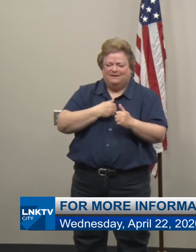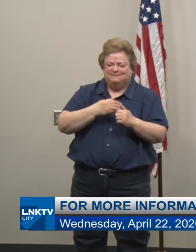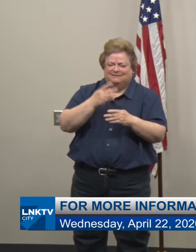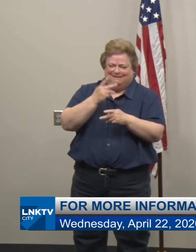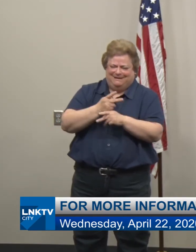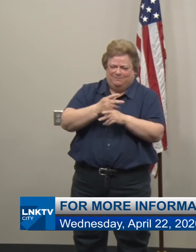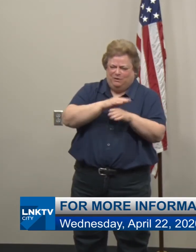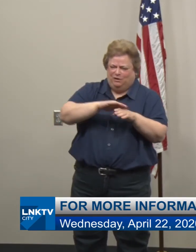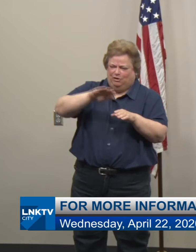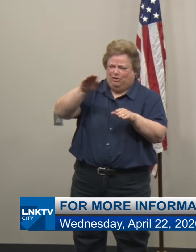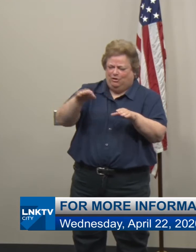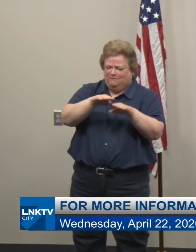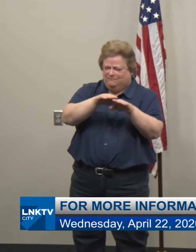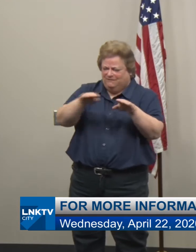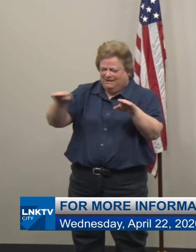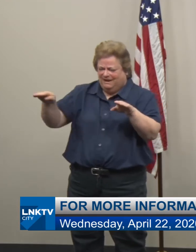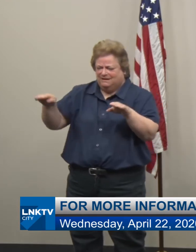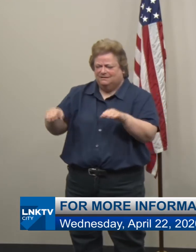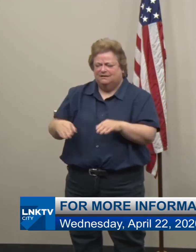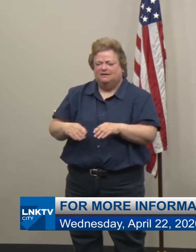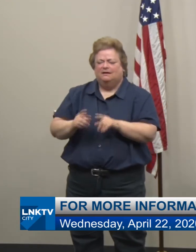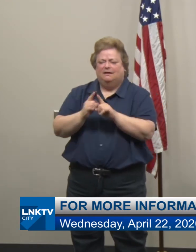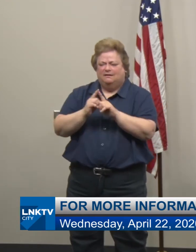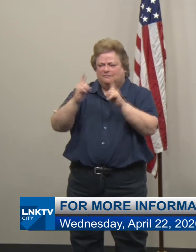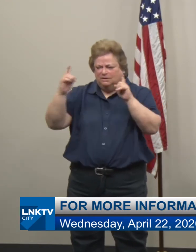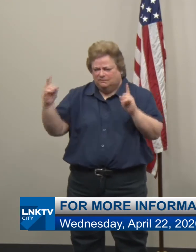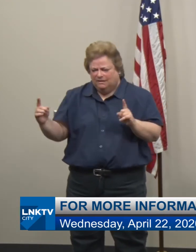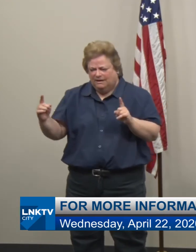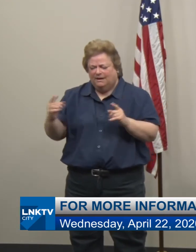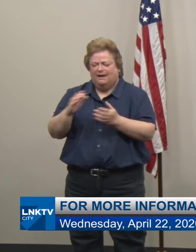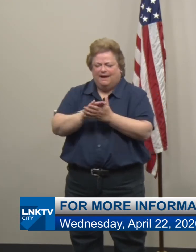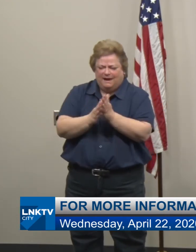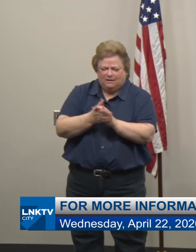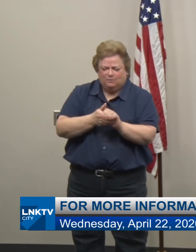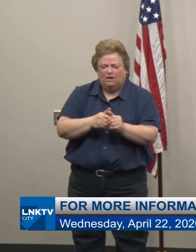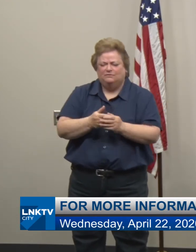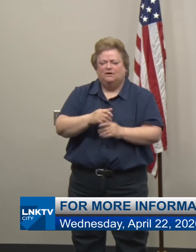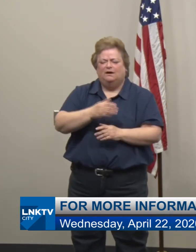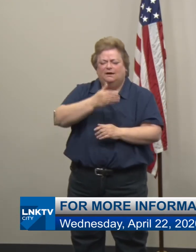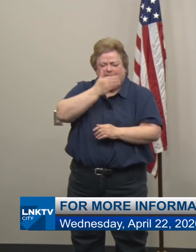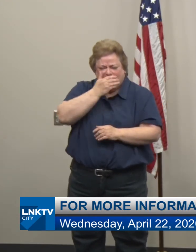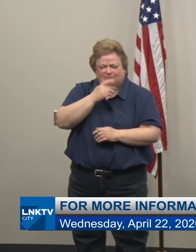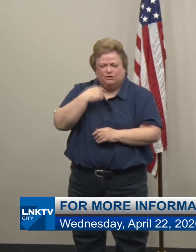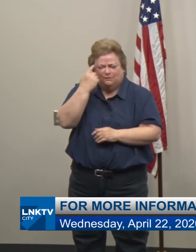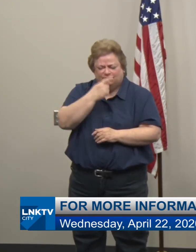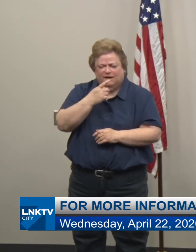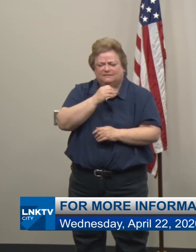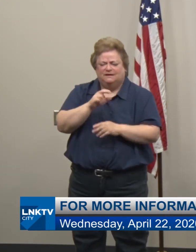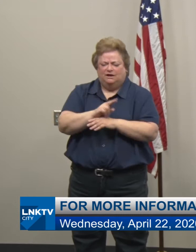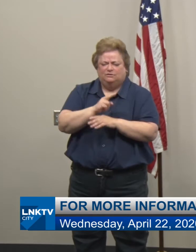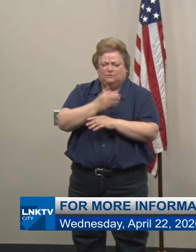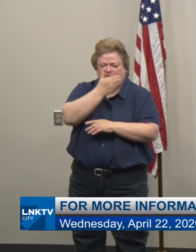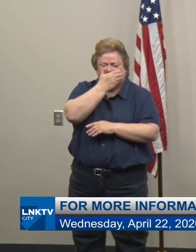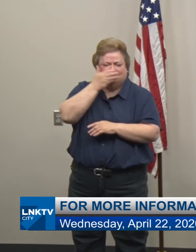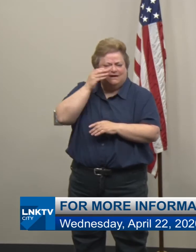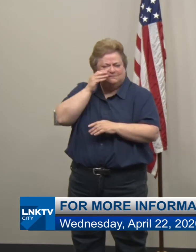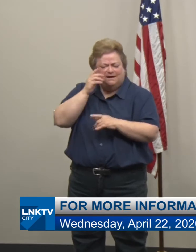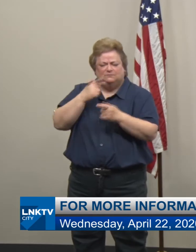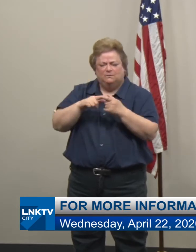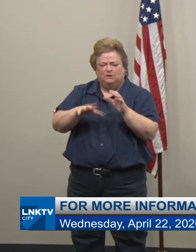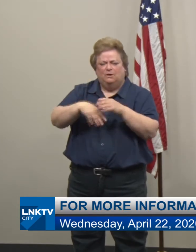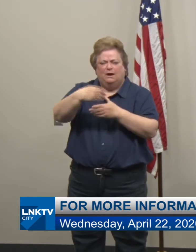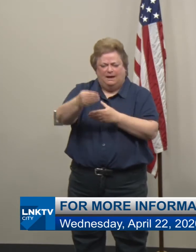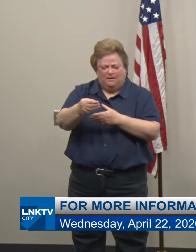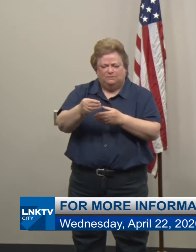that involves, of course, the physical distancing, the hand washing, the covering your face if you cough or sneeze, and using face coverings when you're out in